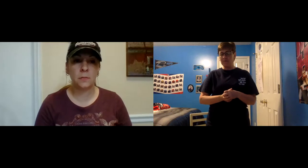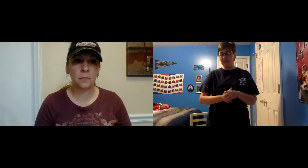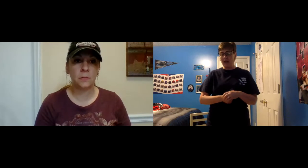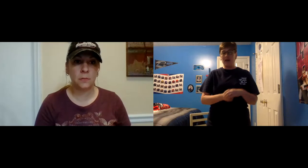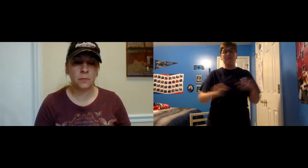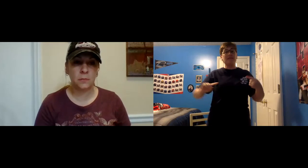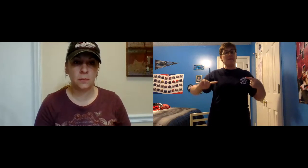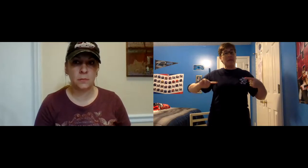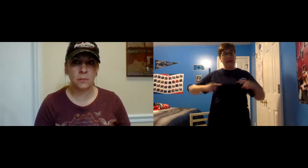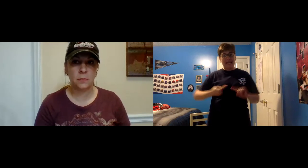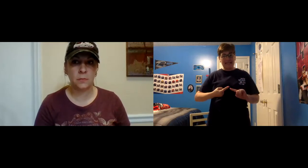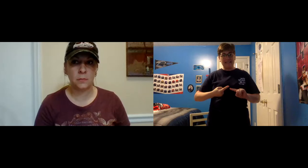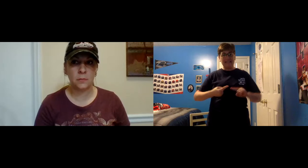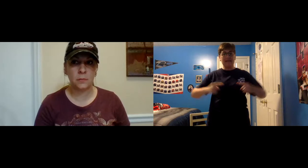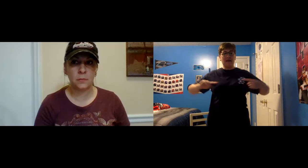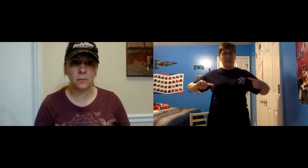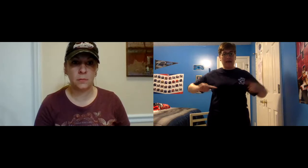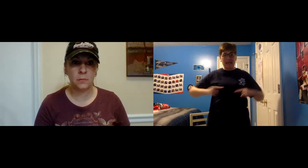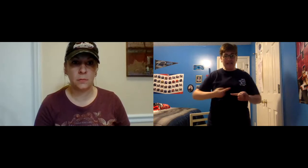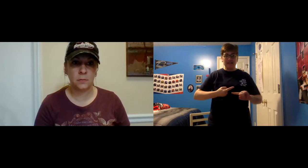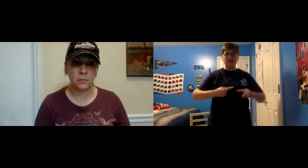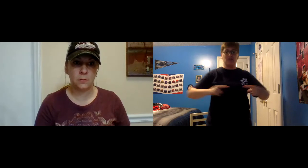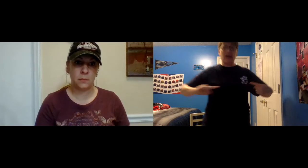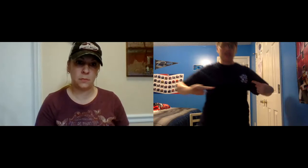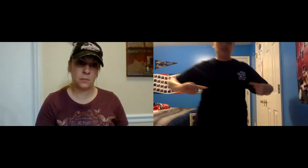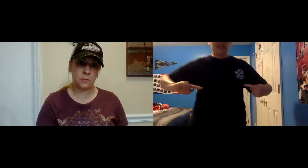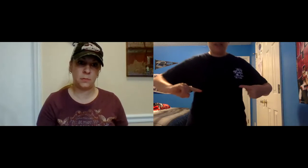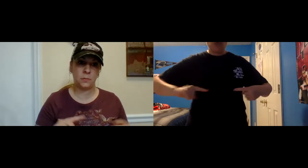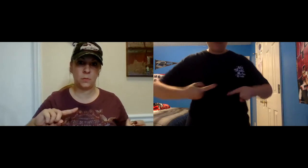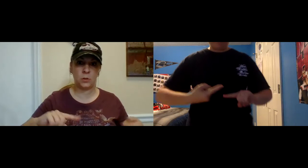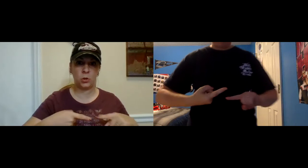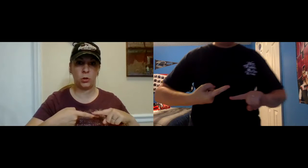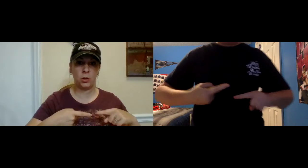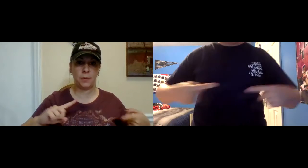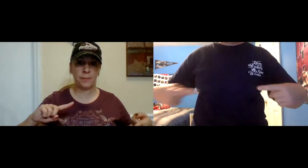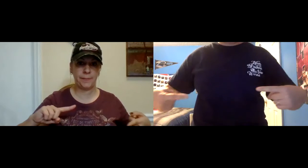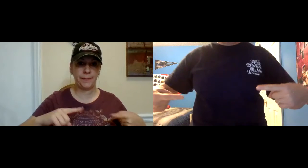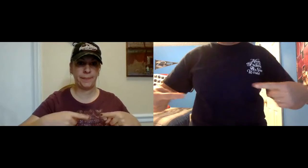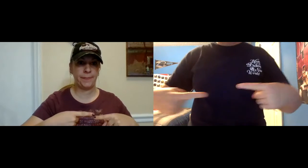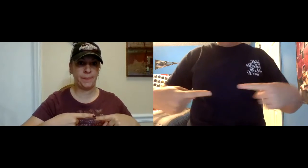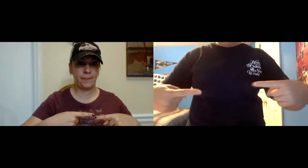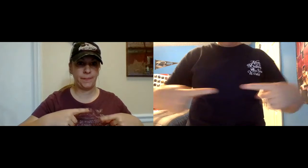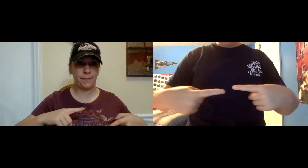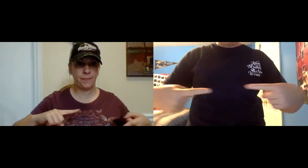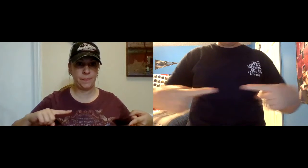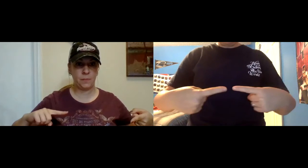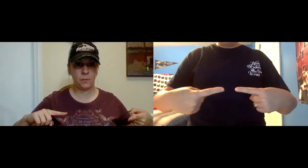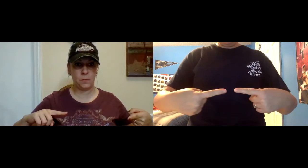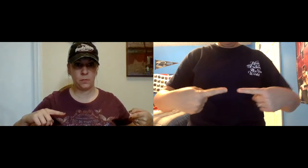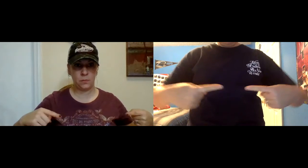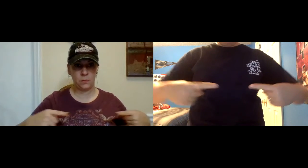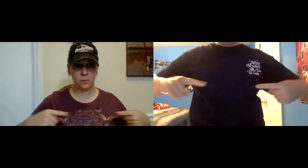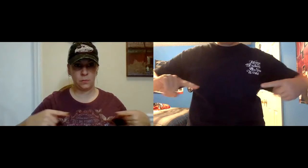All right, but then pain, you're actually like twisting your hands. So you've got